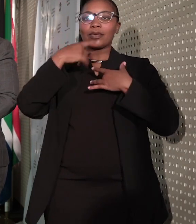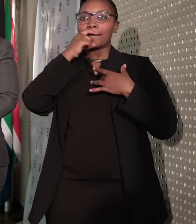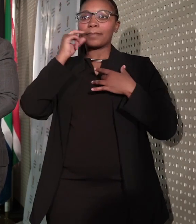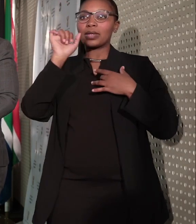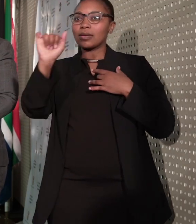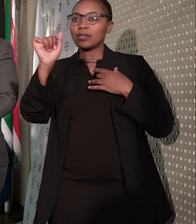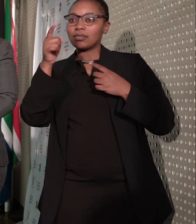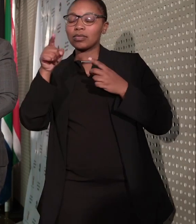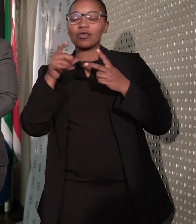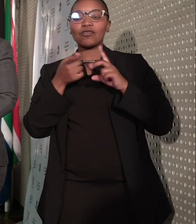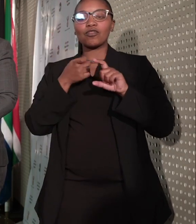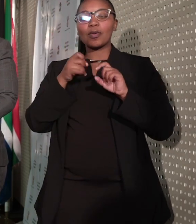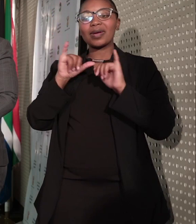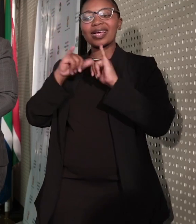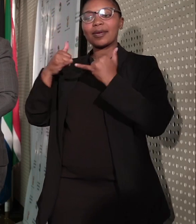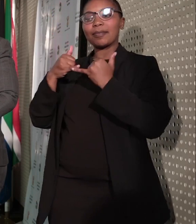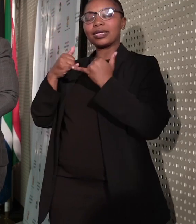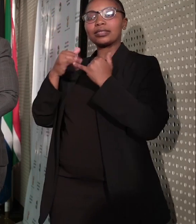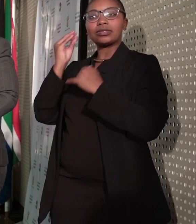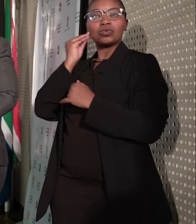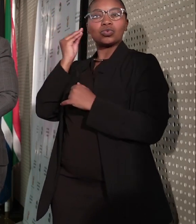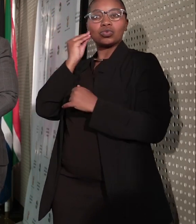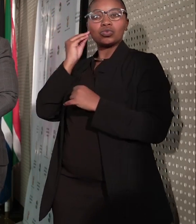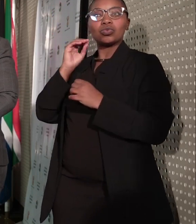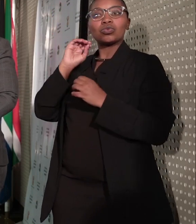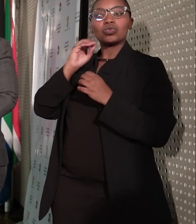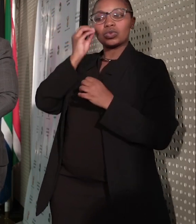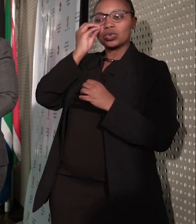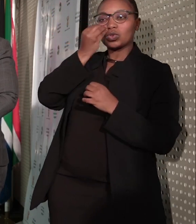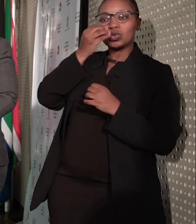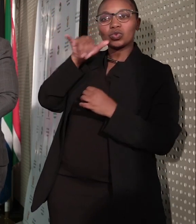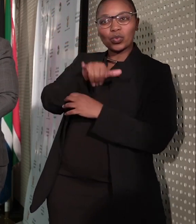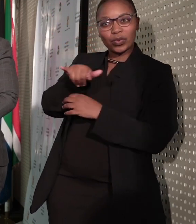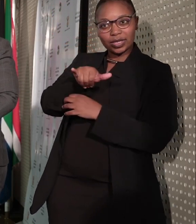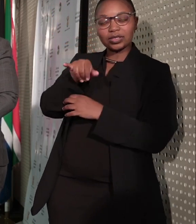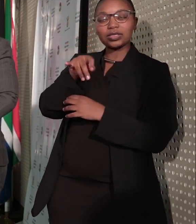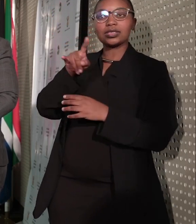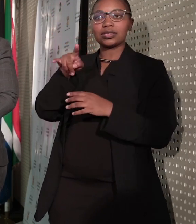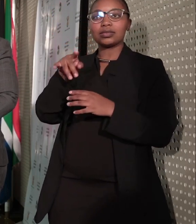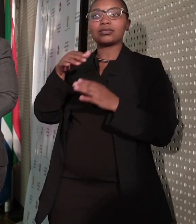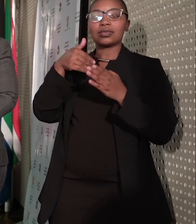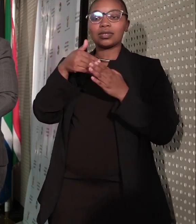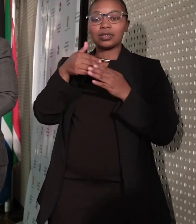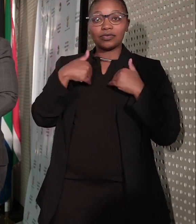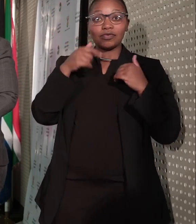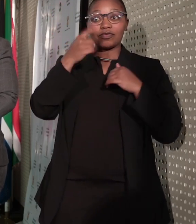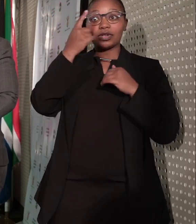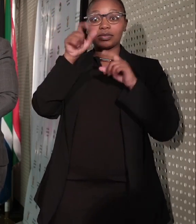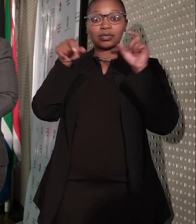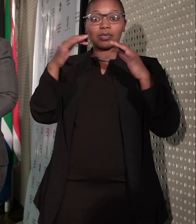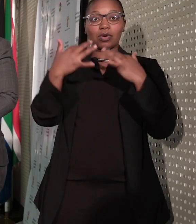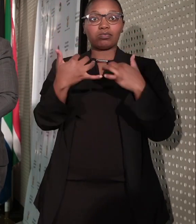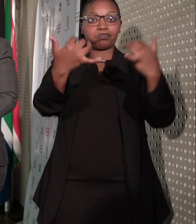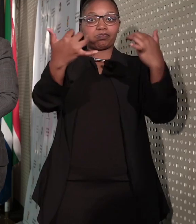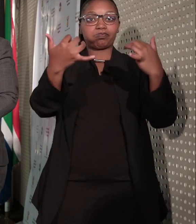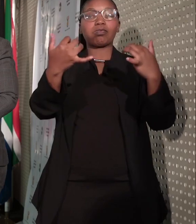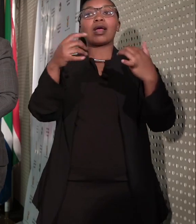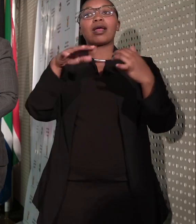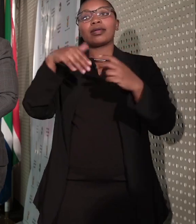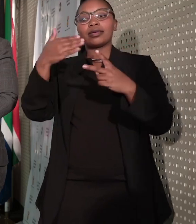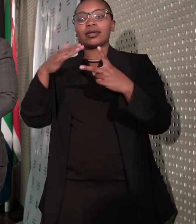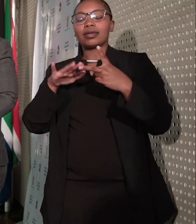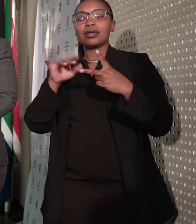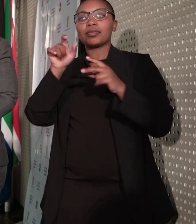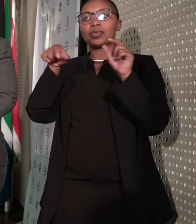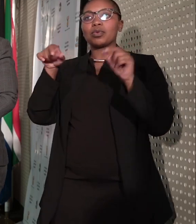question is possibly directed to. So we'll start with the colleagues who are in-house, and then we'll also then take questions from Vanessa from the